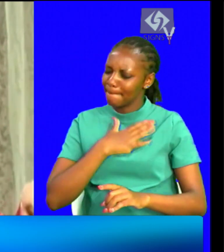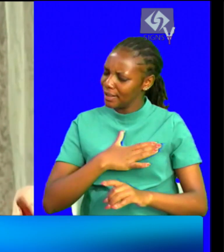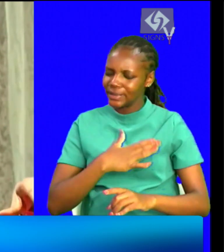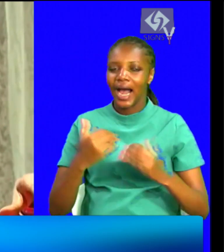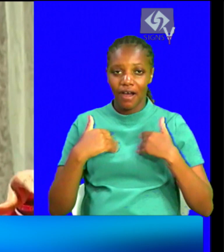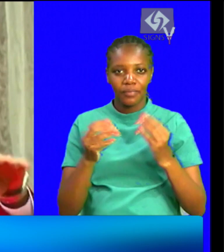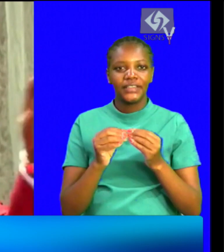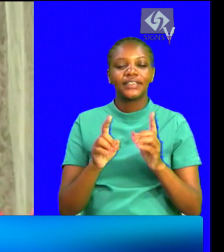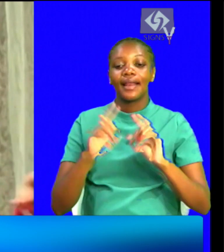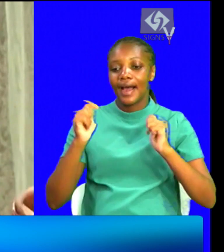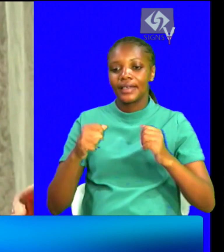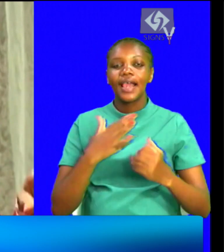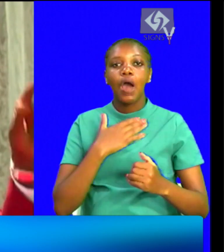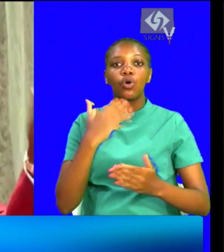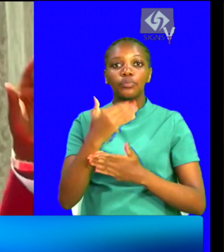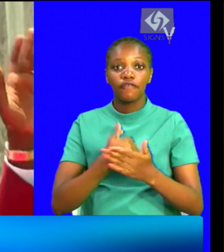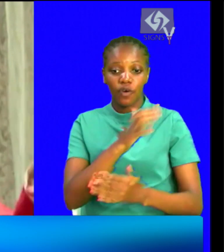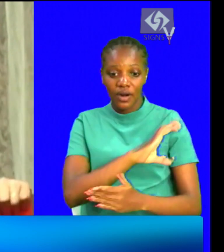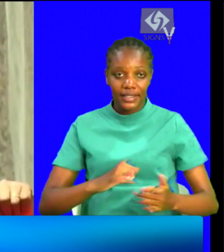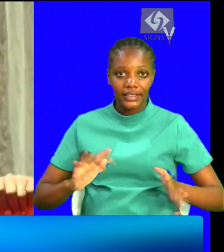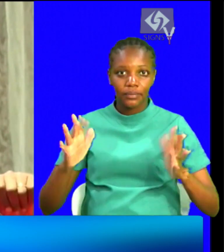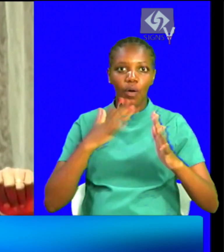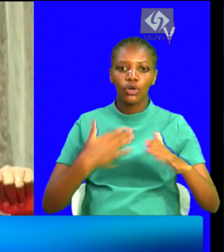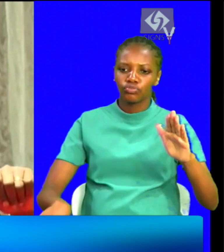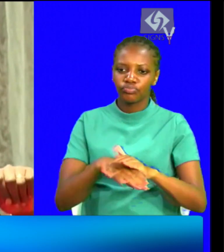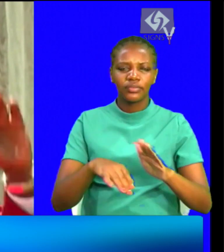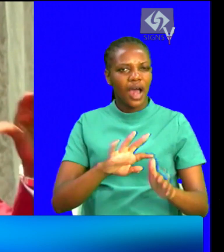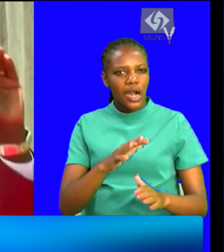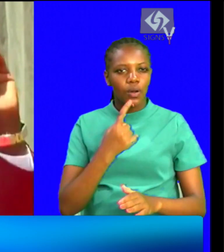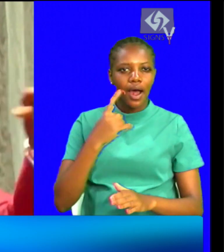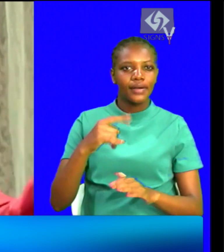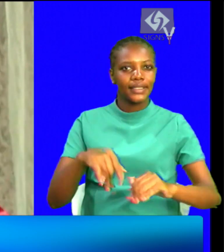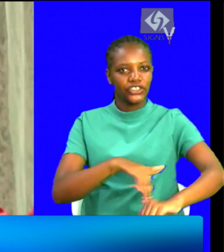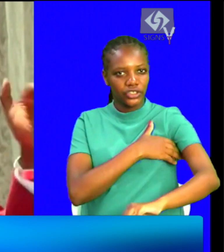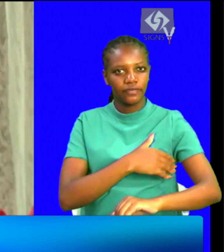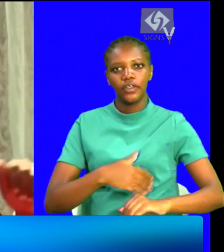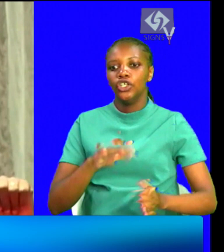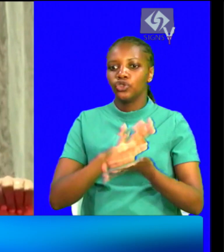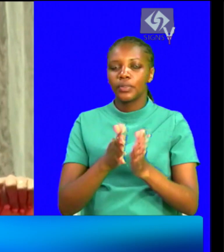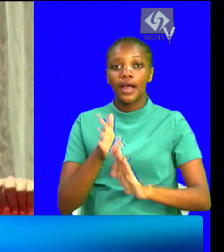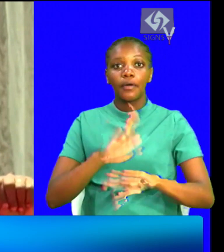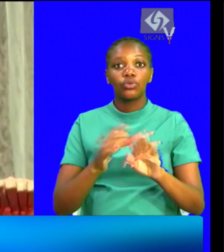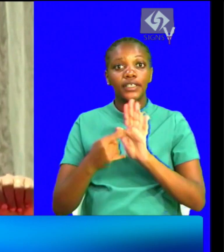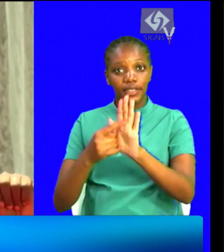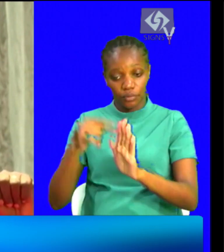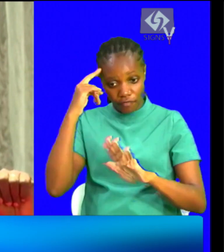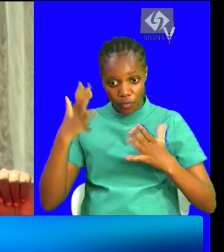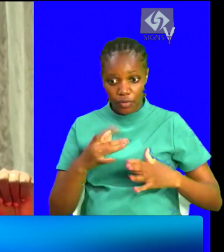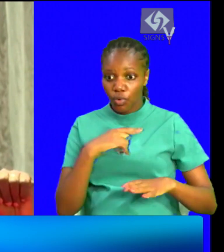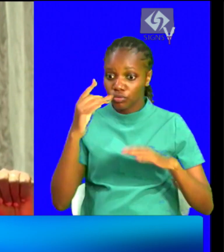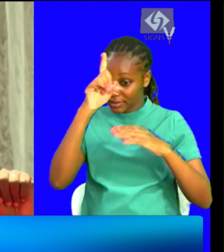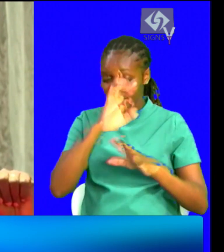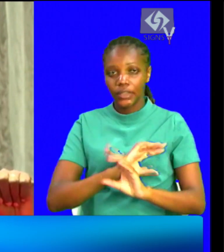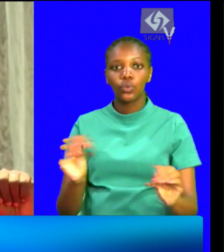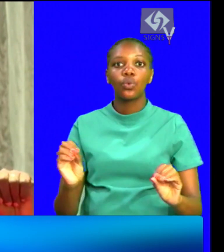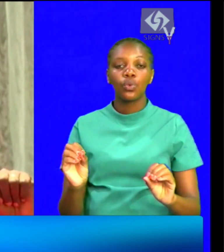agree. I want before Christmas in the whole country, I want to sack about 100 chiefs. Wakuwe kielelezo kwa wengine